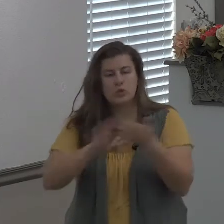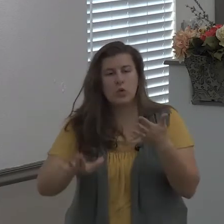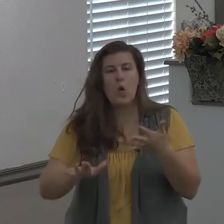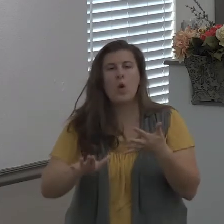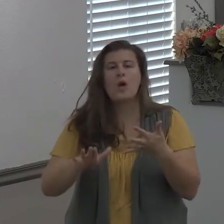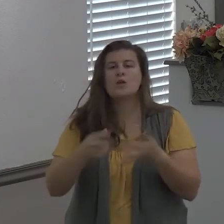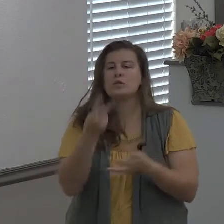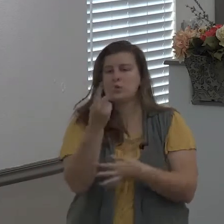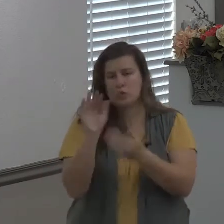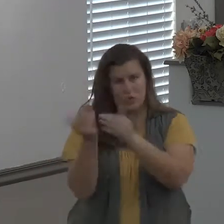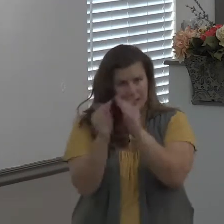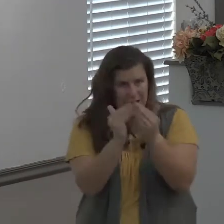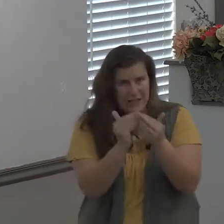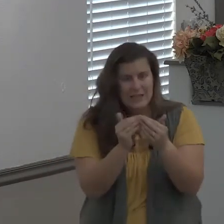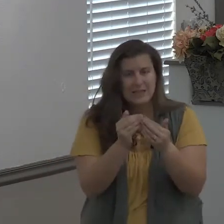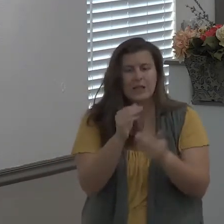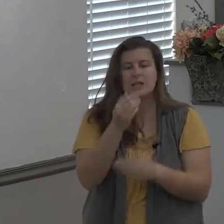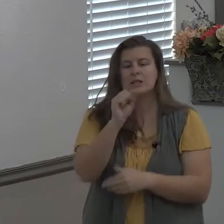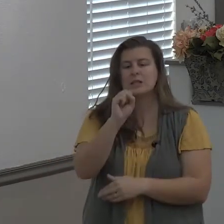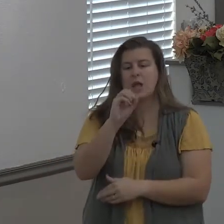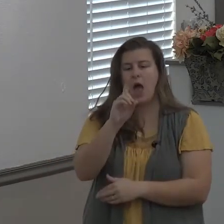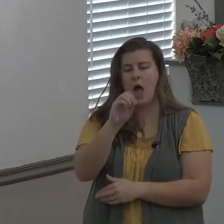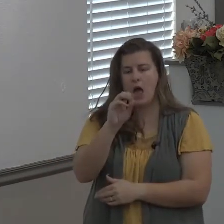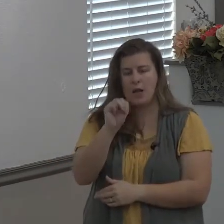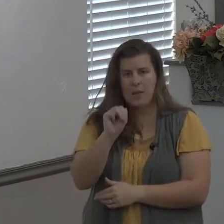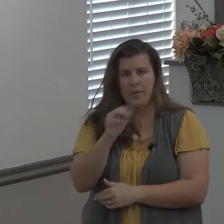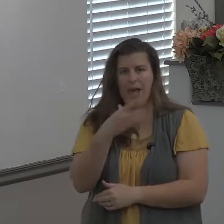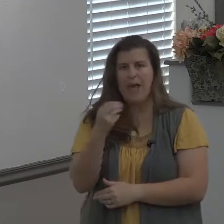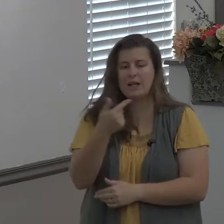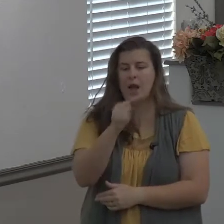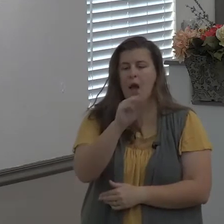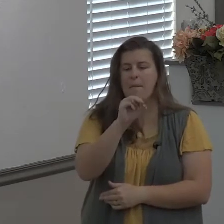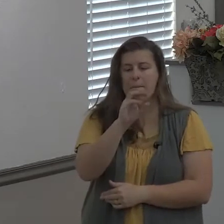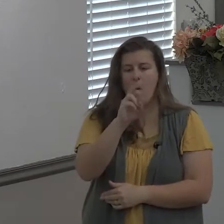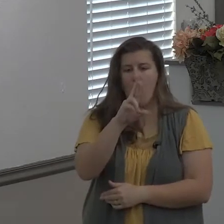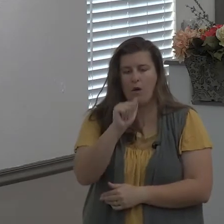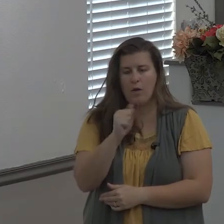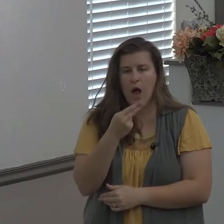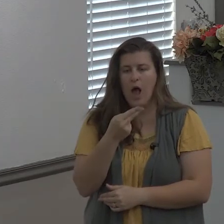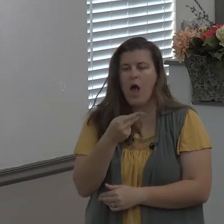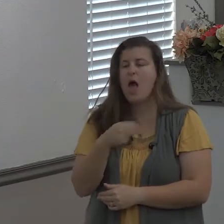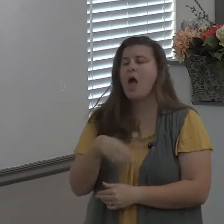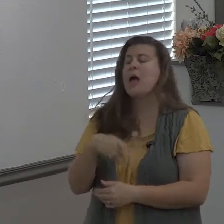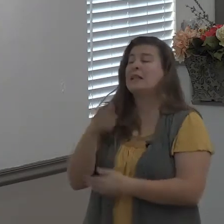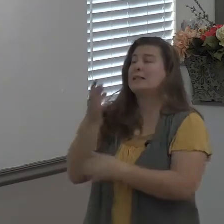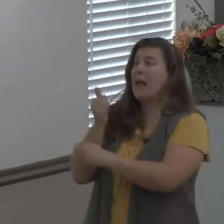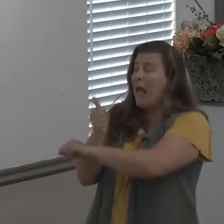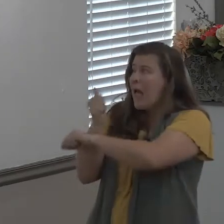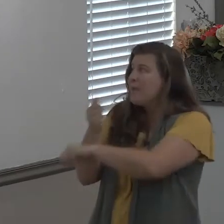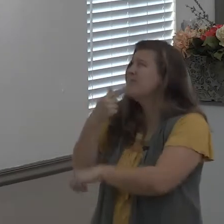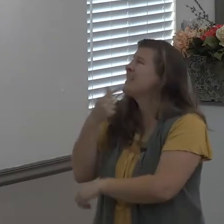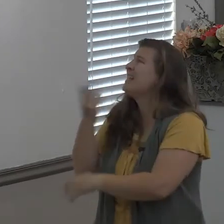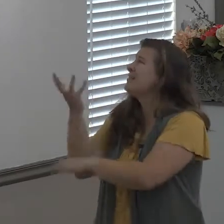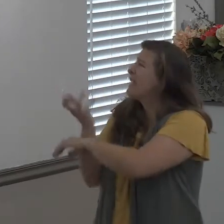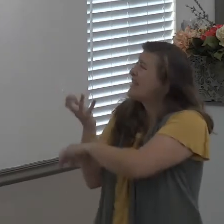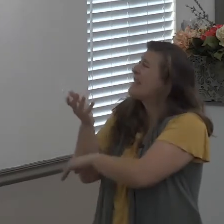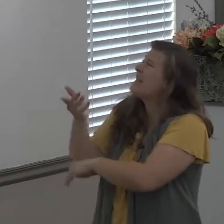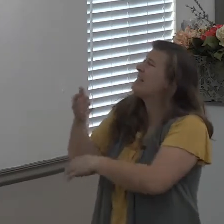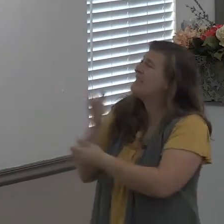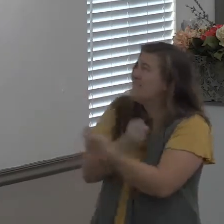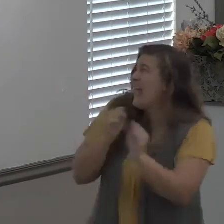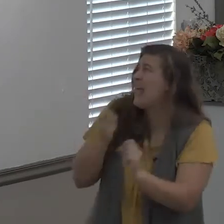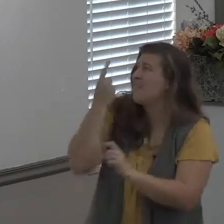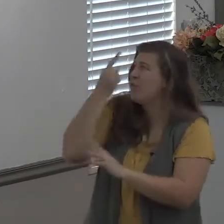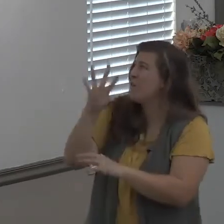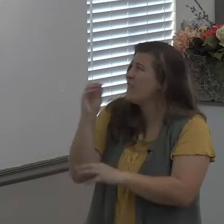destroy Sodom and Gomorrah, these two sister cities that are vile and wicked. You can read those accounts, and Abraham prays